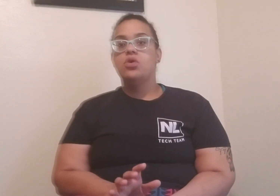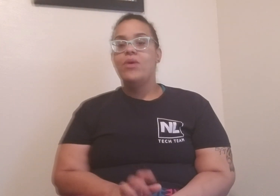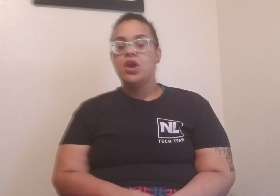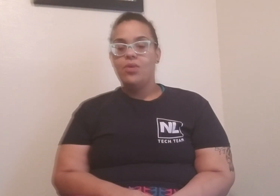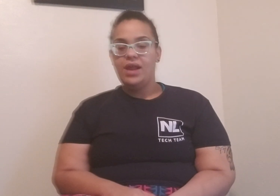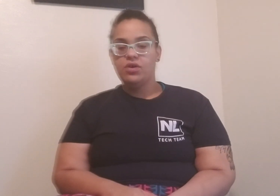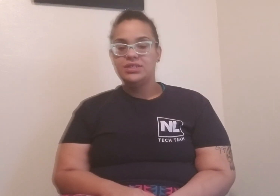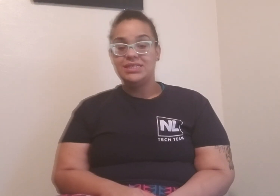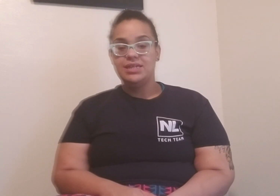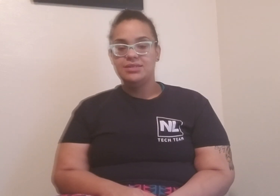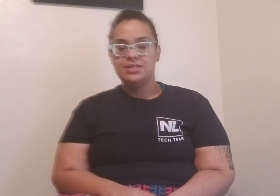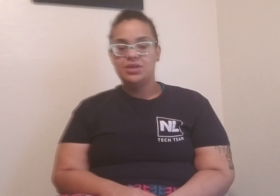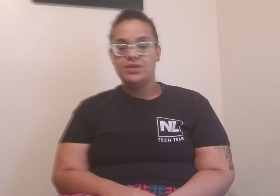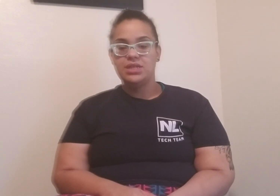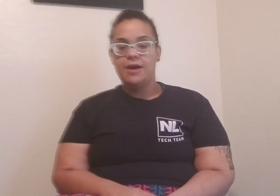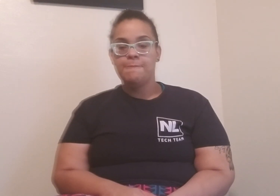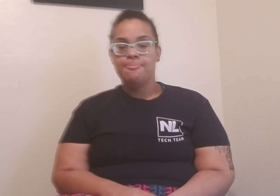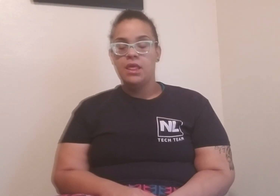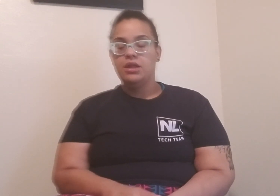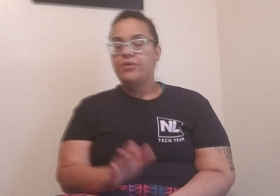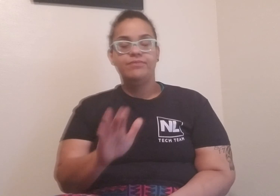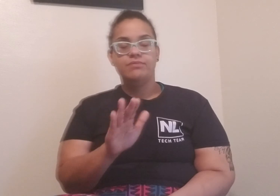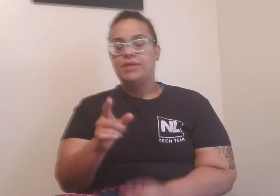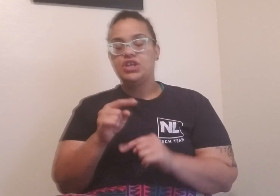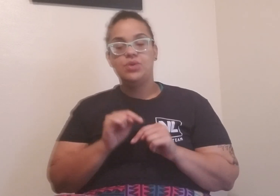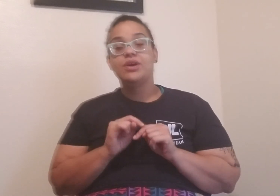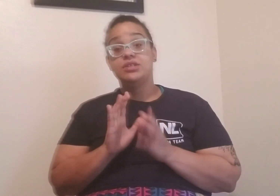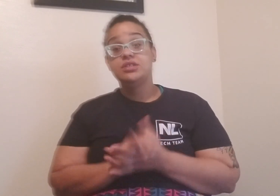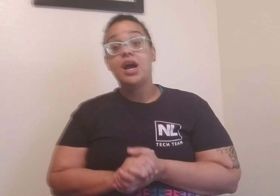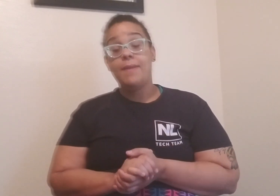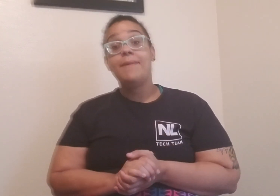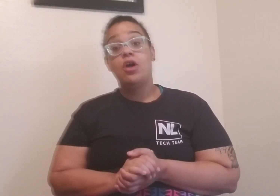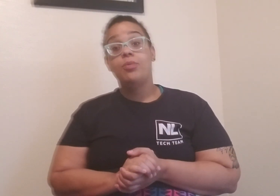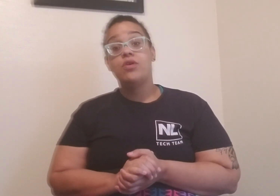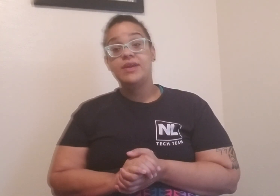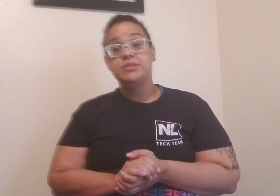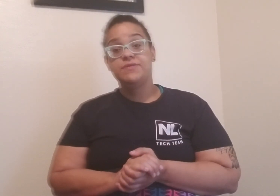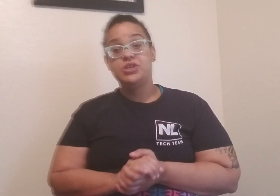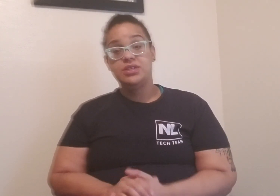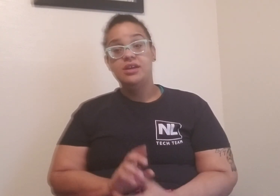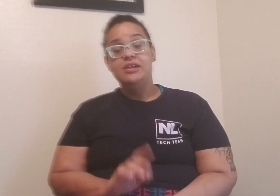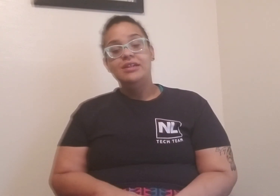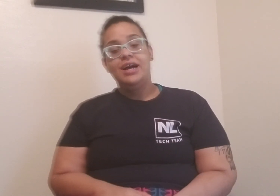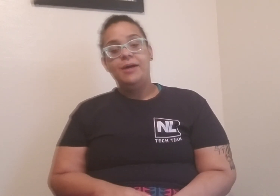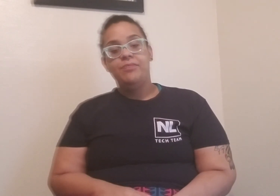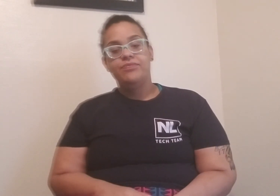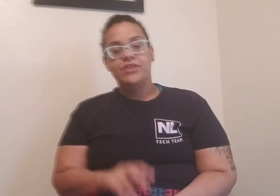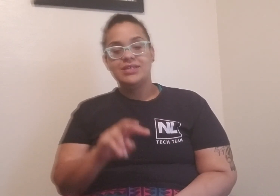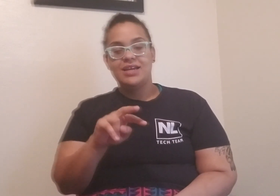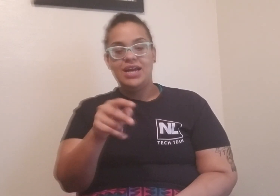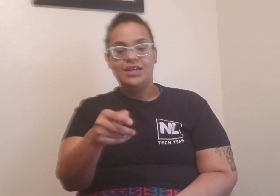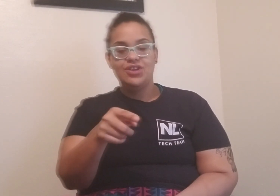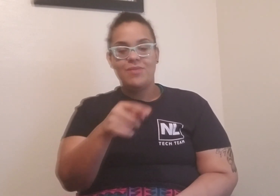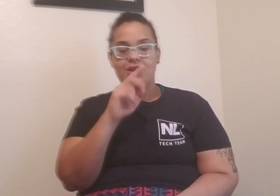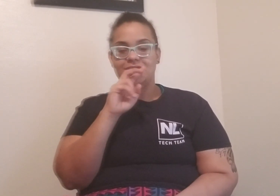away or whatever, distance. So it's, no, actually we're going to talk about mouth morphemes first. Because I showed my notes that I have